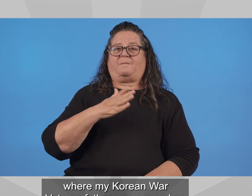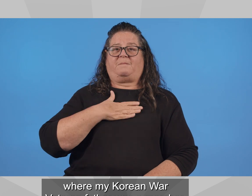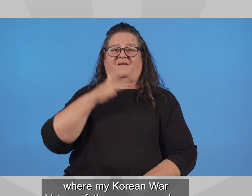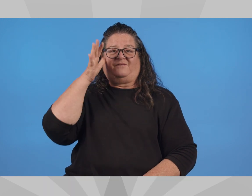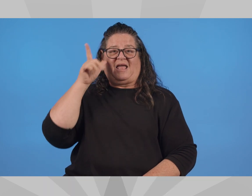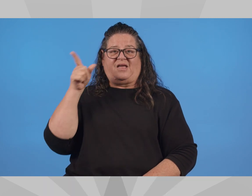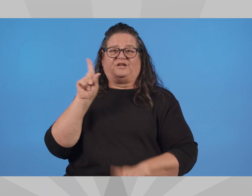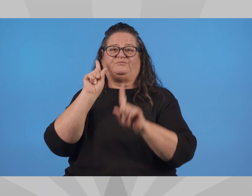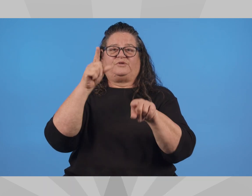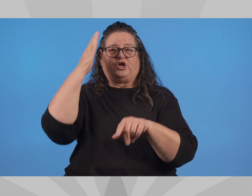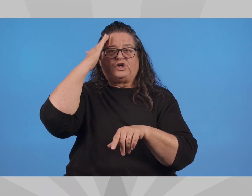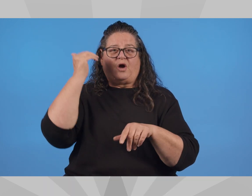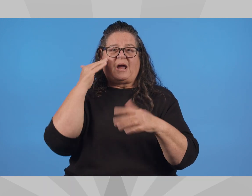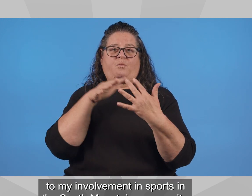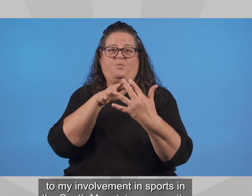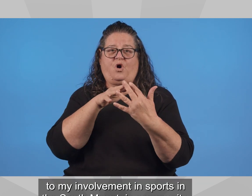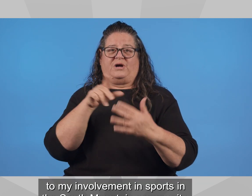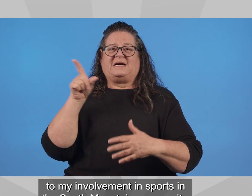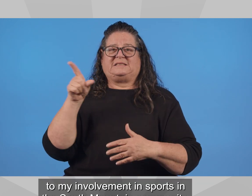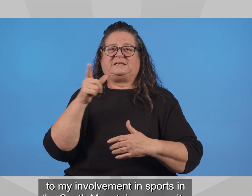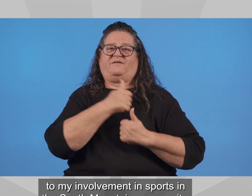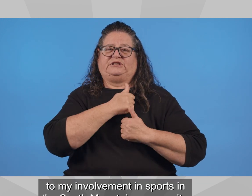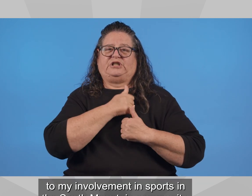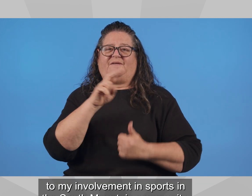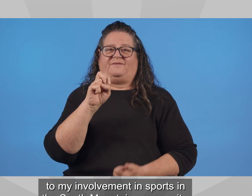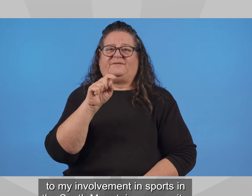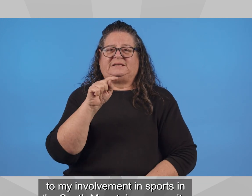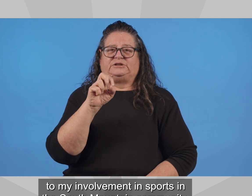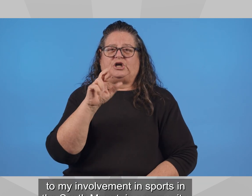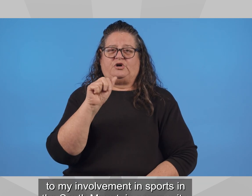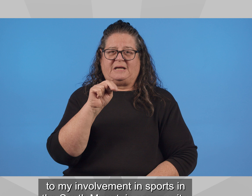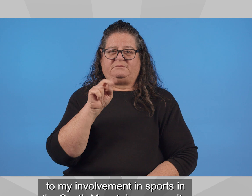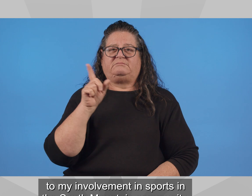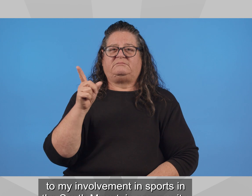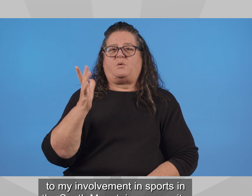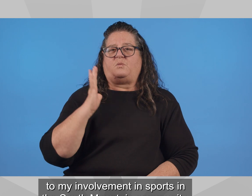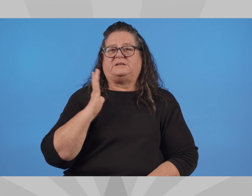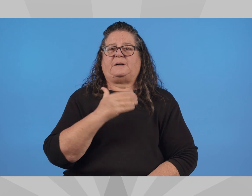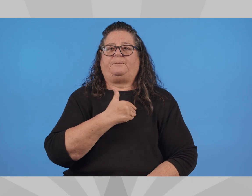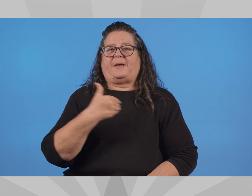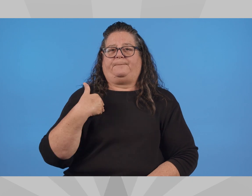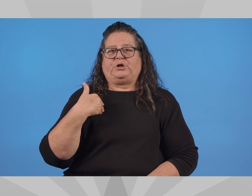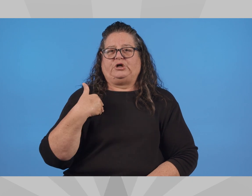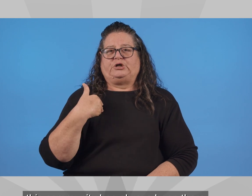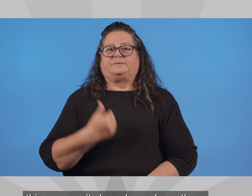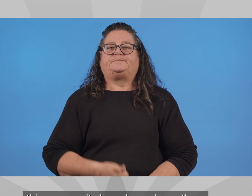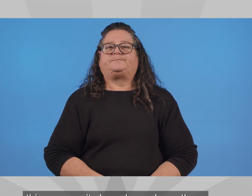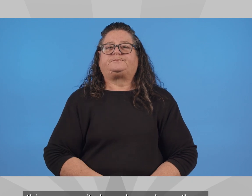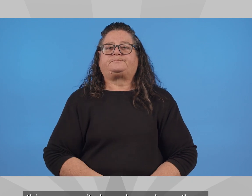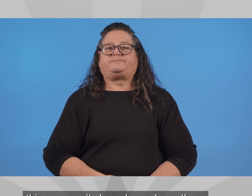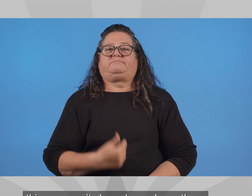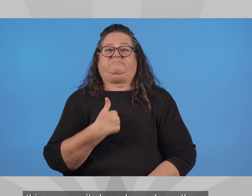a member, to my involvement in sports in the South Mountain community.